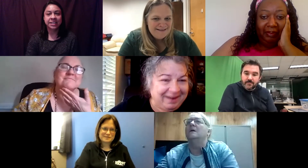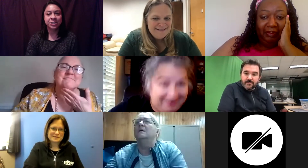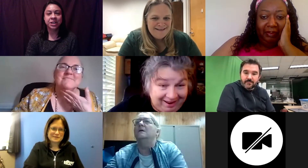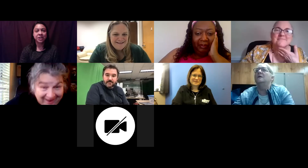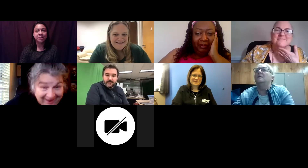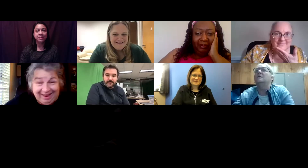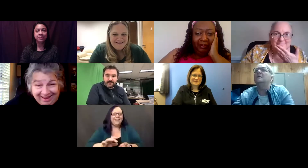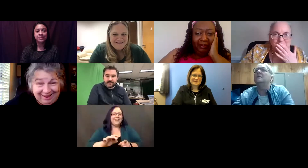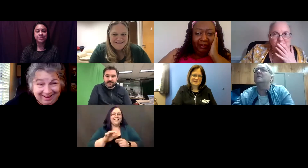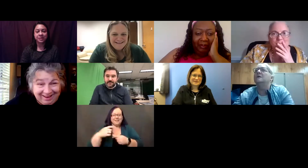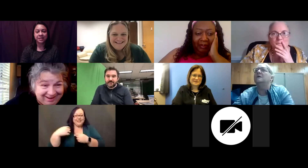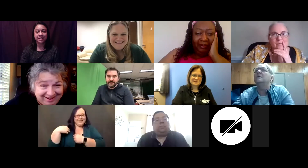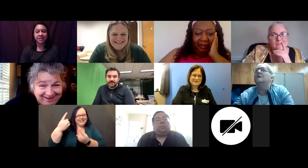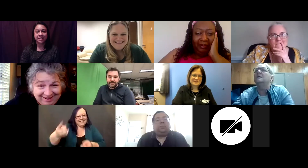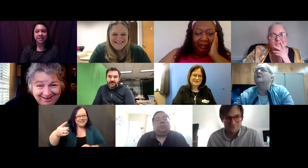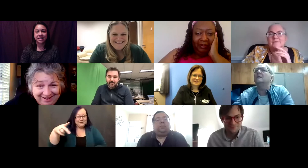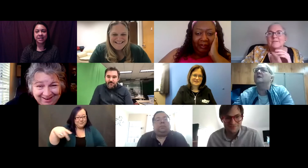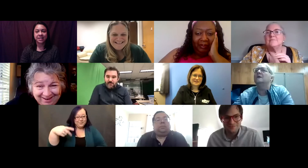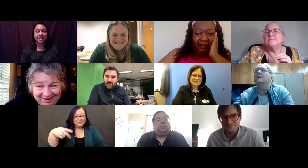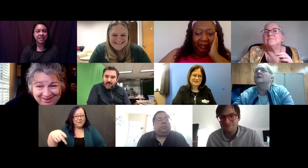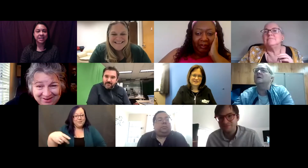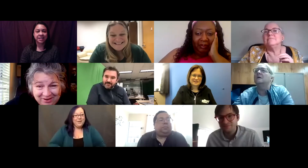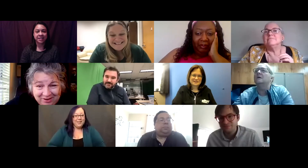Kat, did you dye your hair purple?